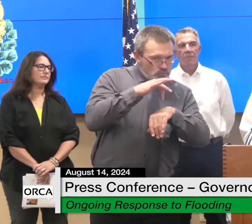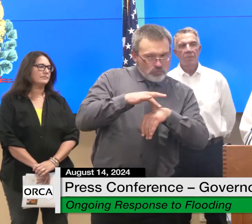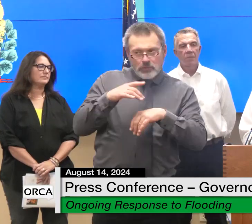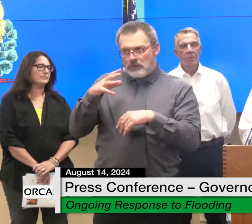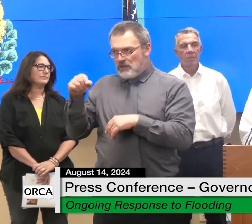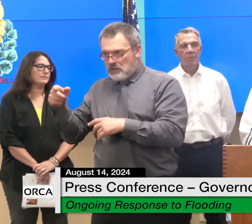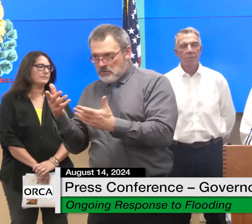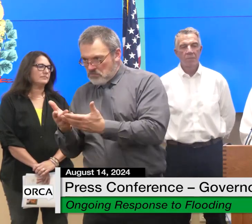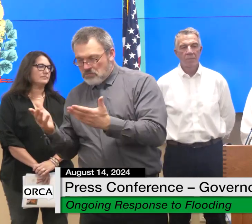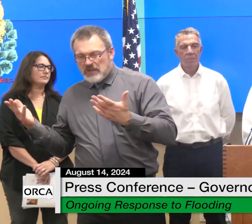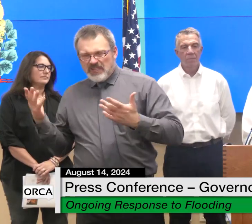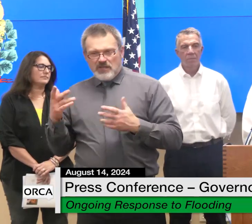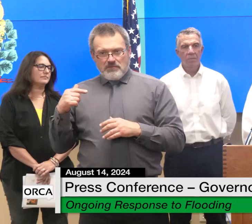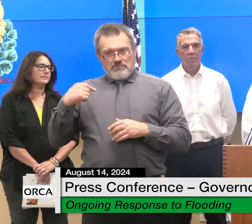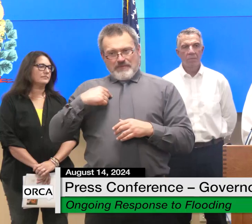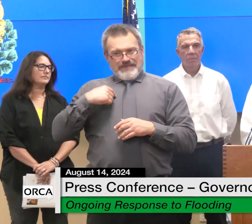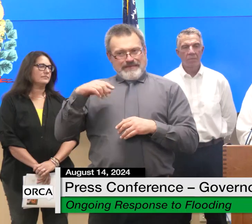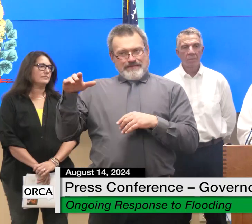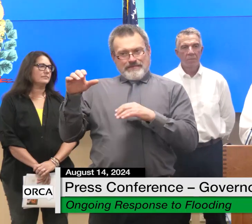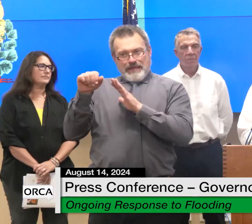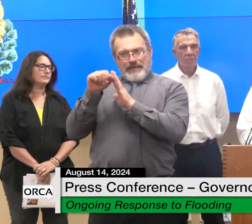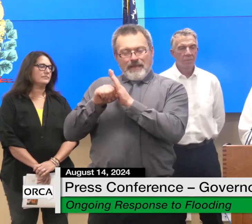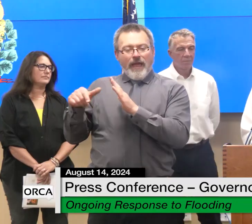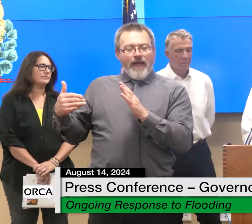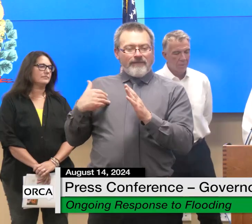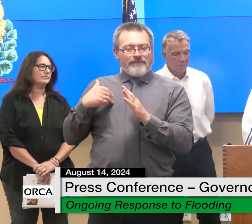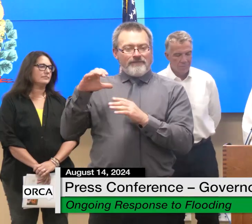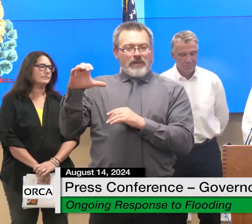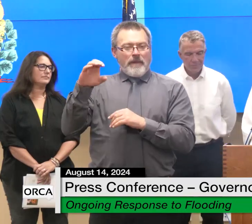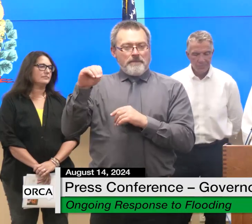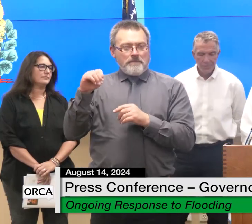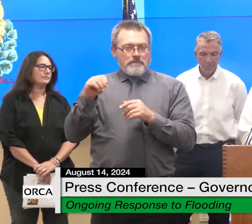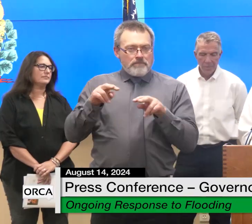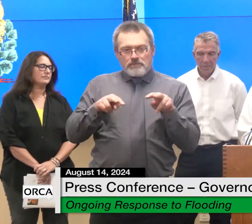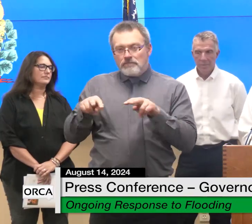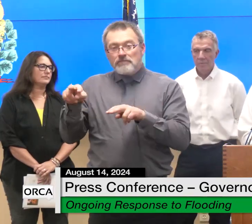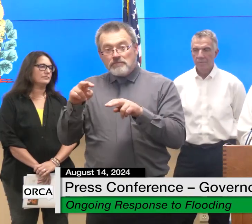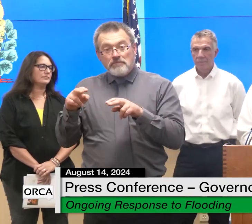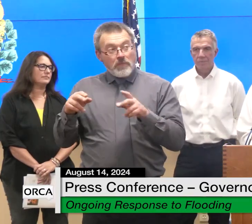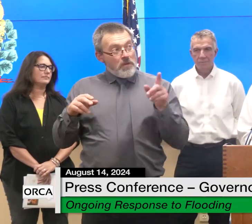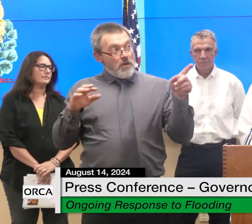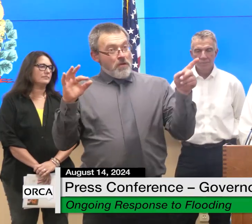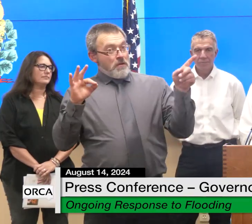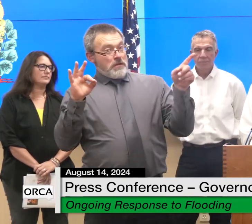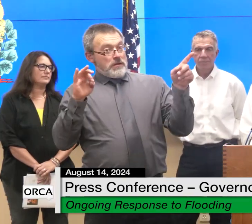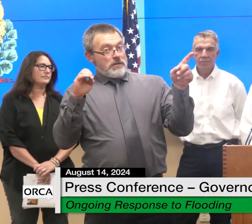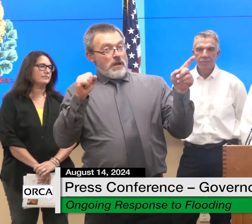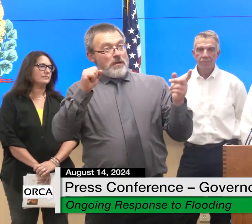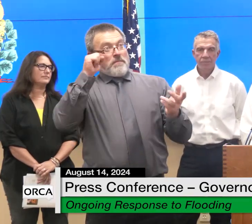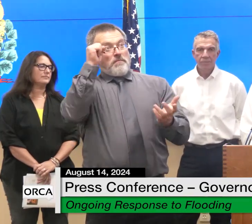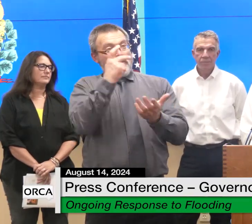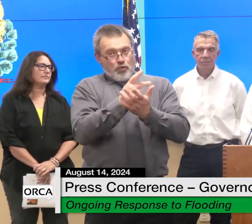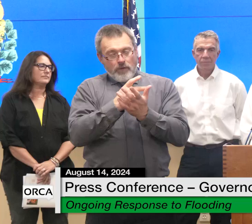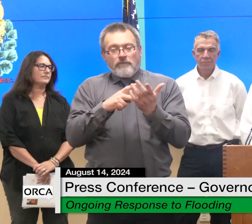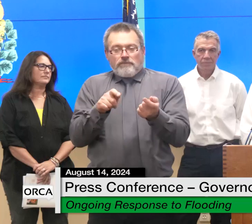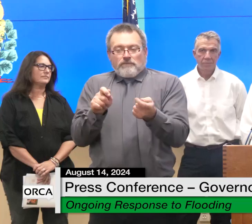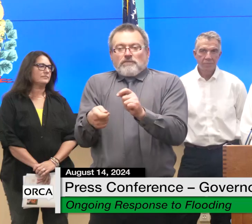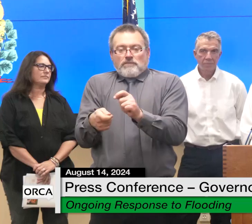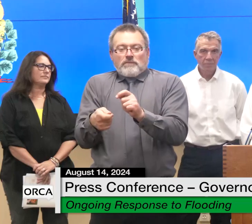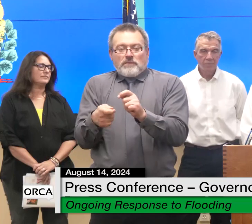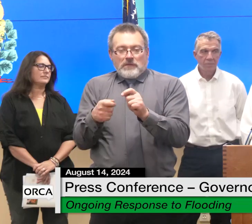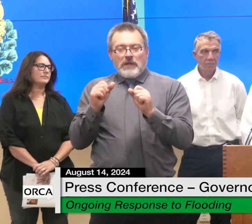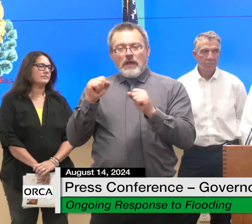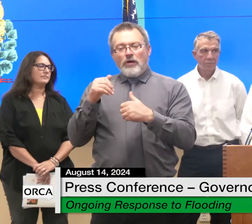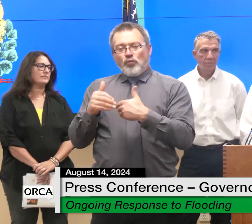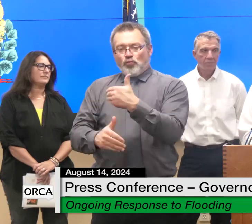there's a declaration, if there's a declaration, that will change what's available. But I want to emphasize that there is help from state and local